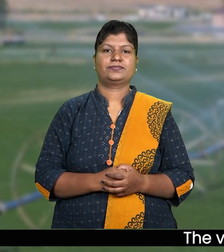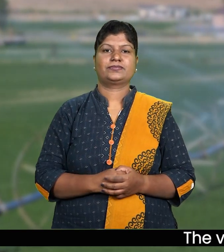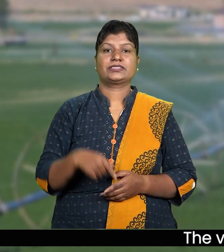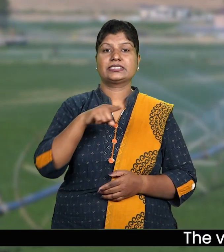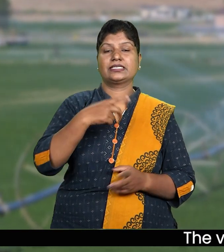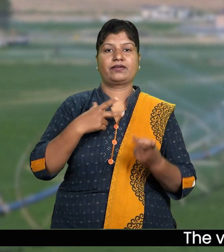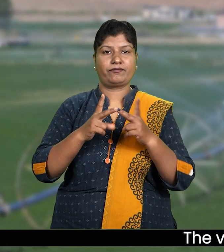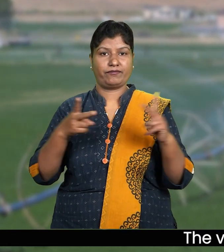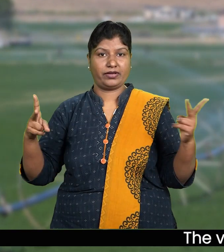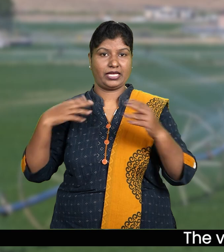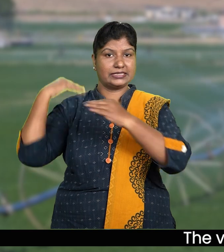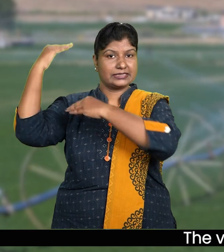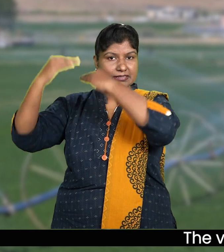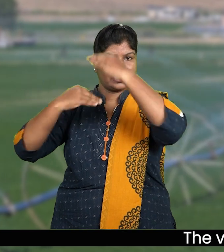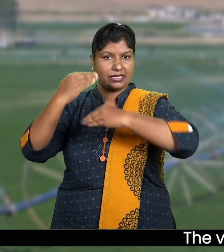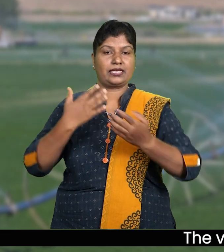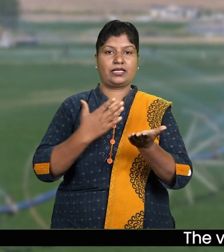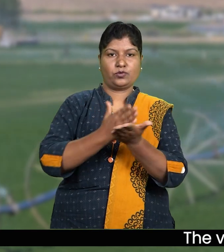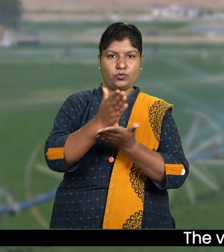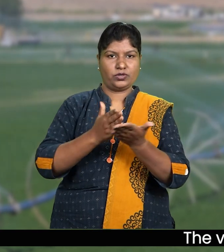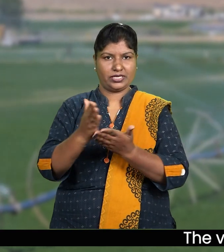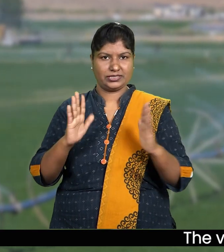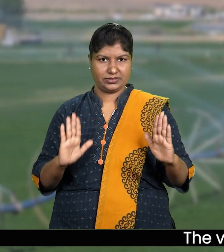The various traditional ways are